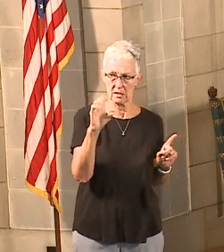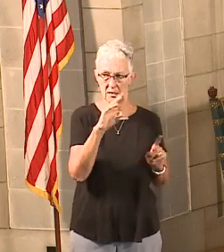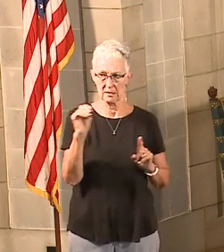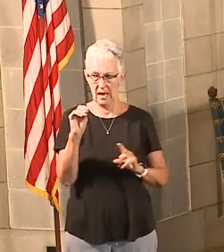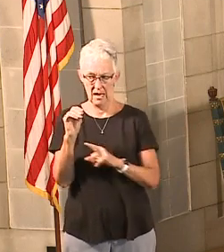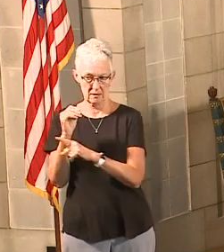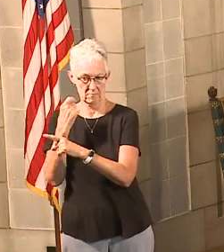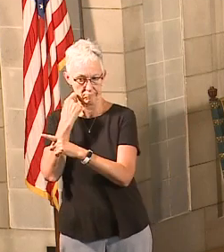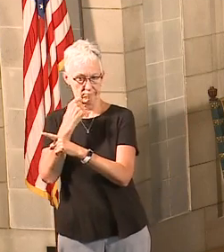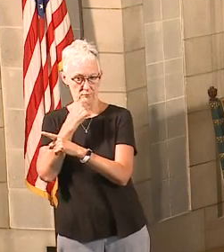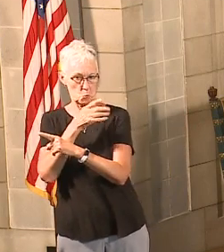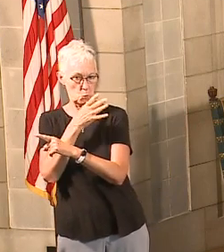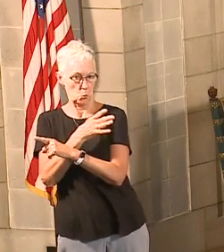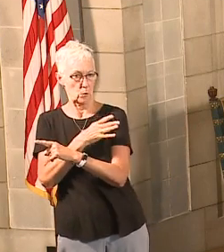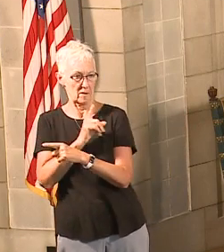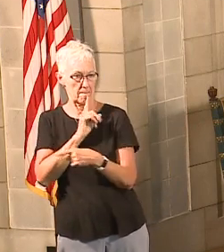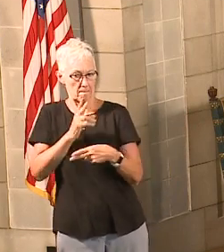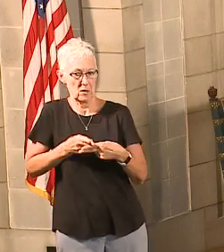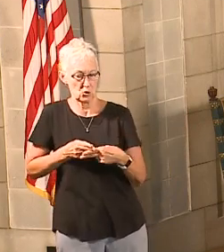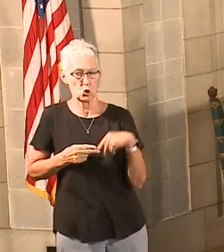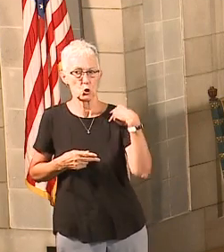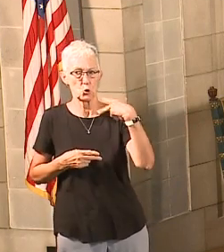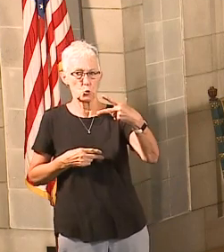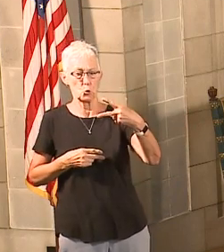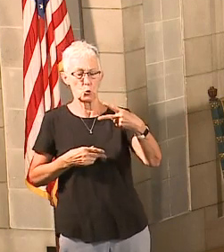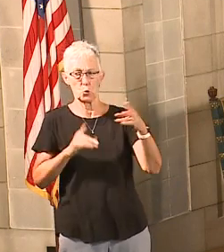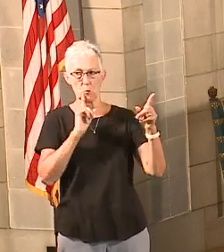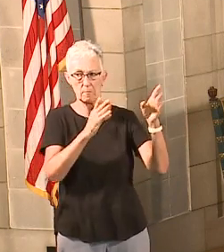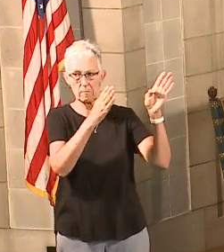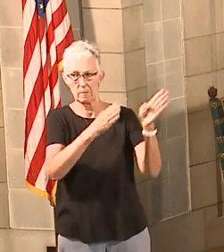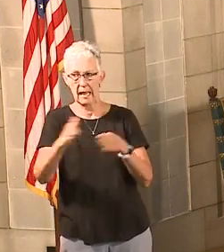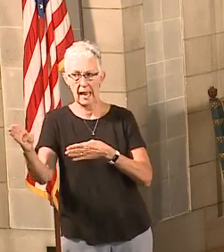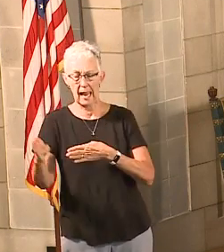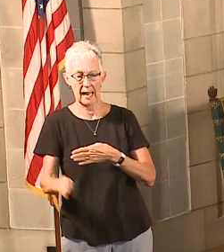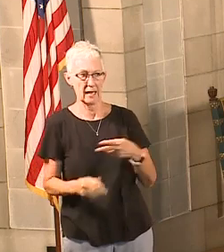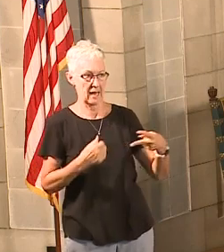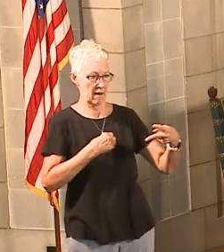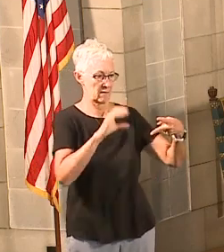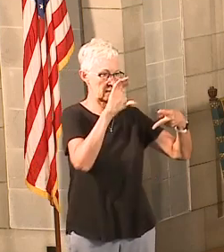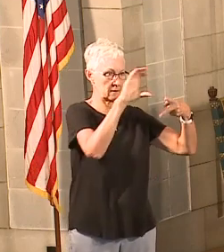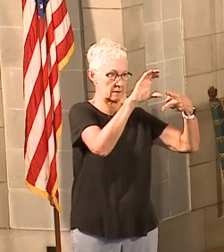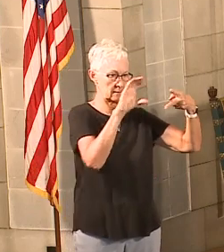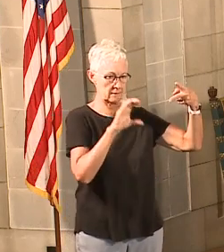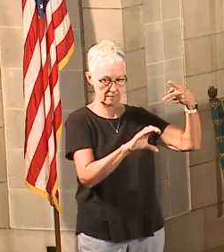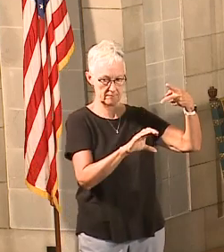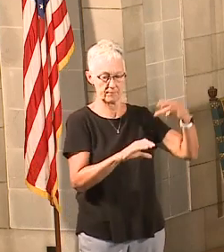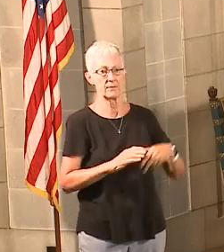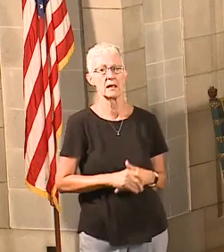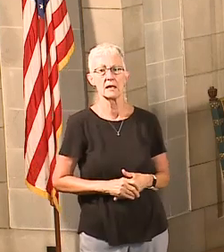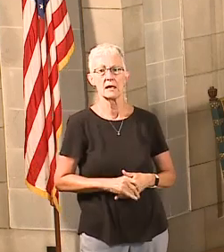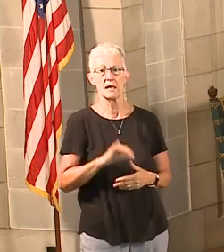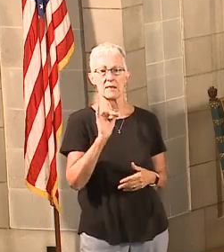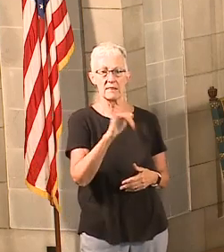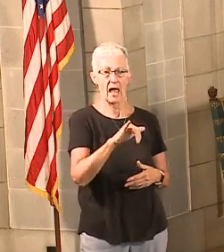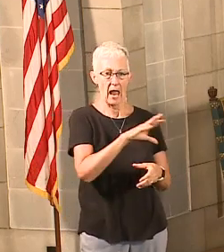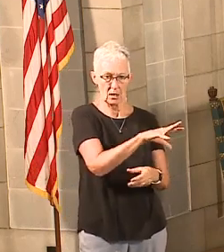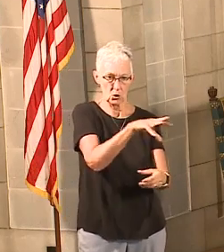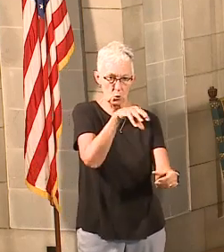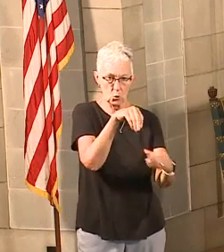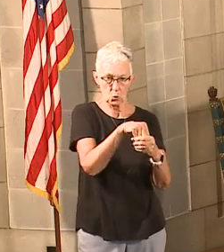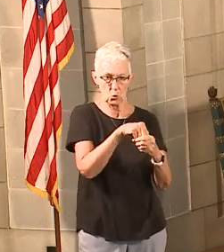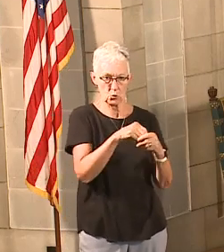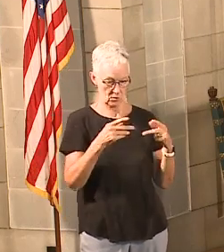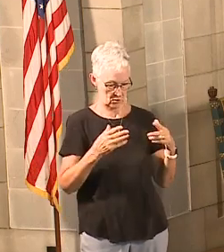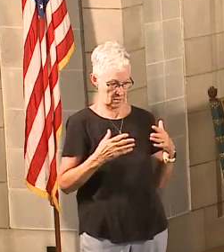benefit plan. So the basic benefit package is a very comprehensive, robust benefit package that includes, as mentioned,